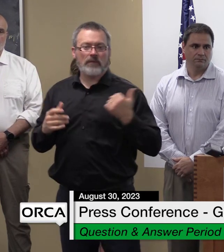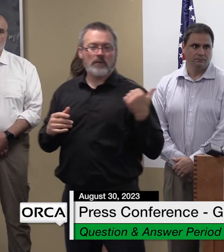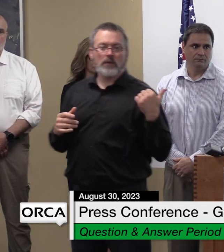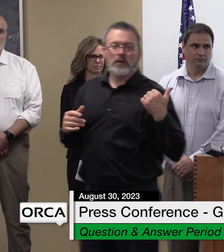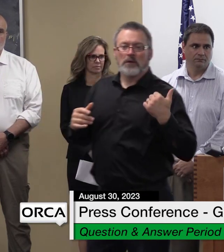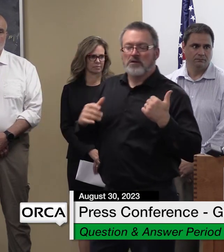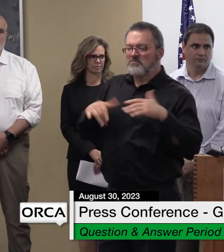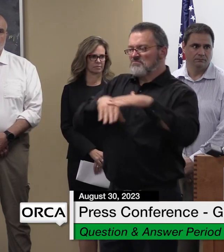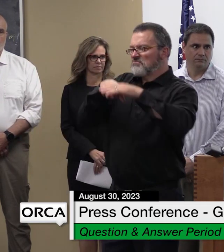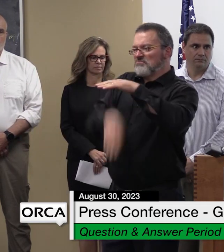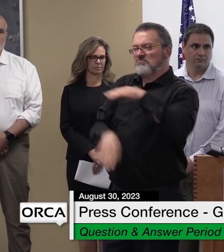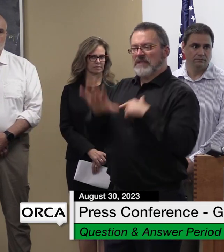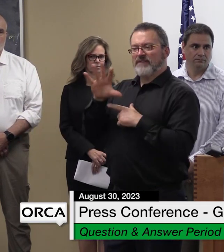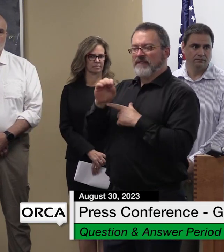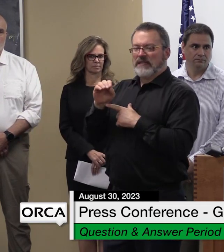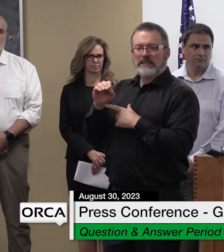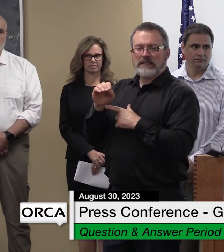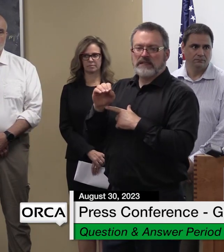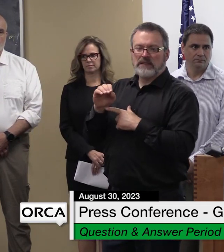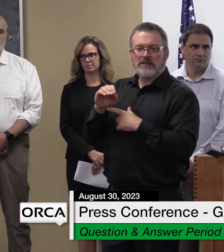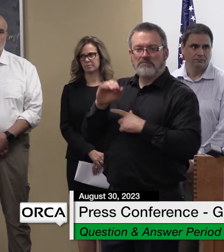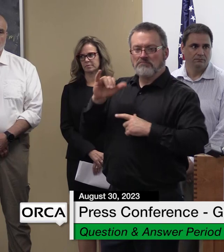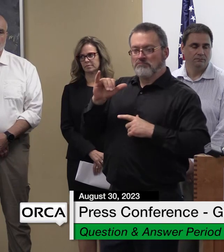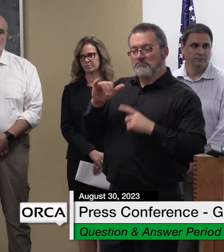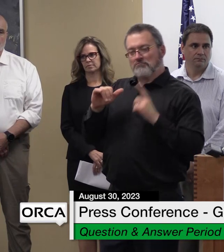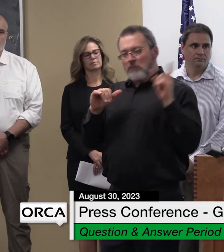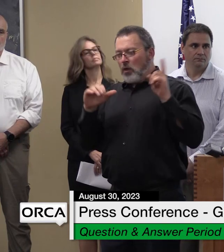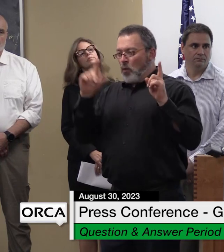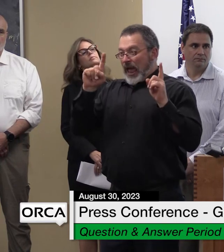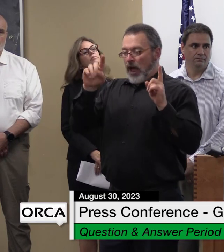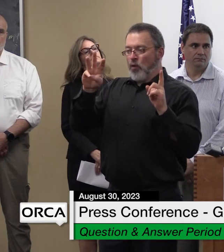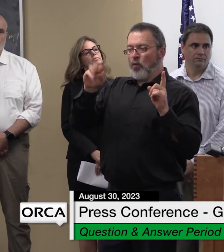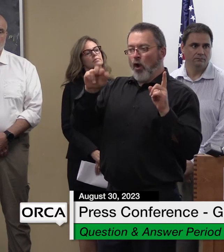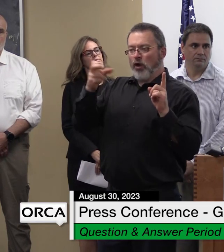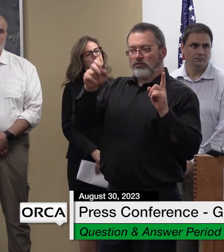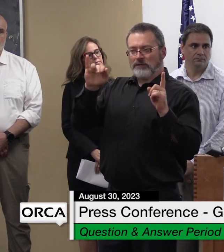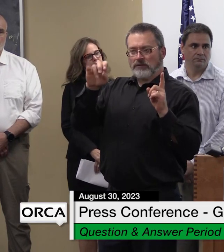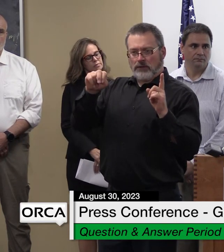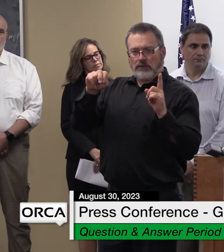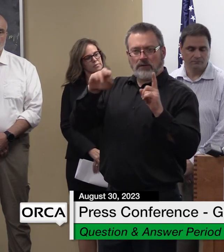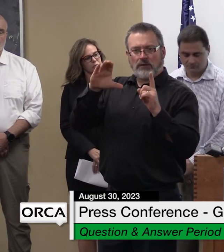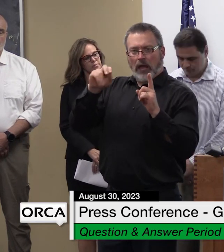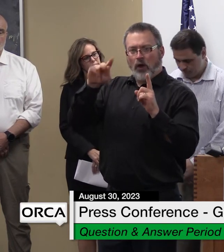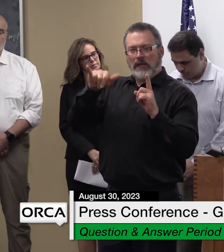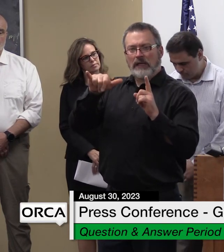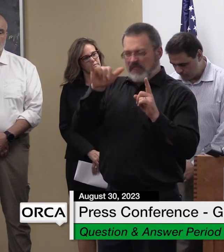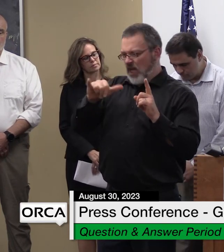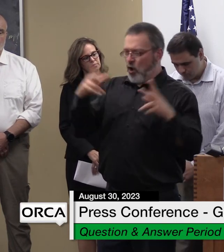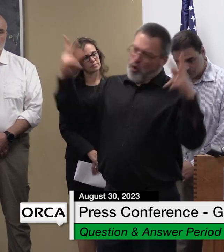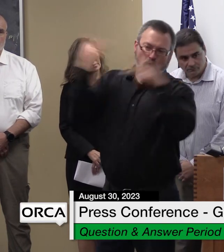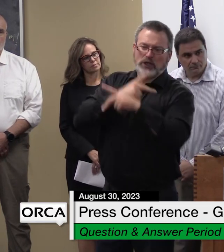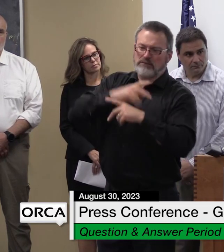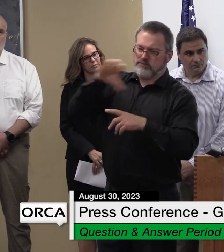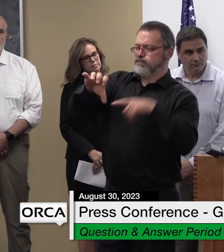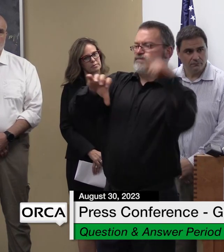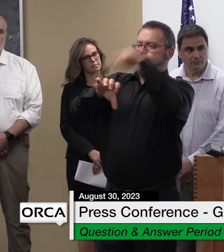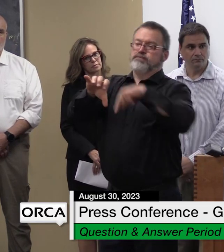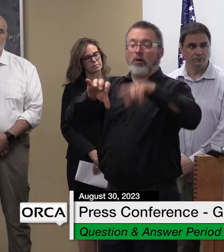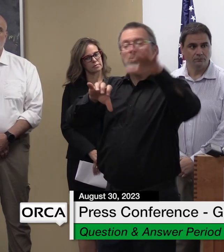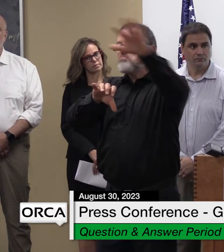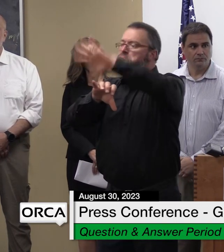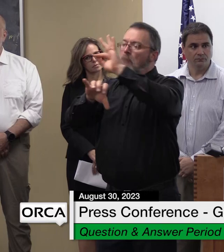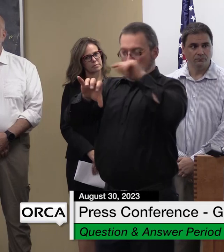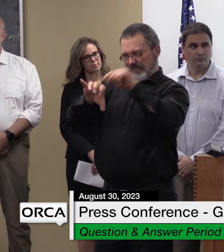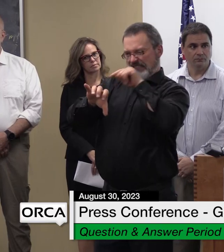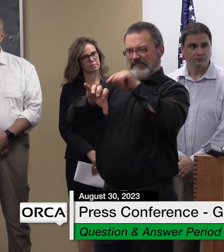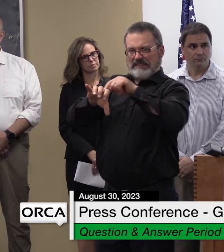we're working with in the Washington County area, obviously the one area that's been impacted most greatly. And so